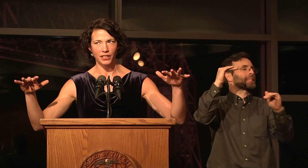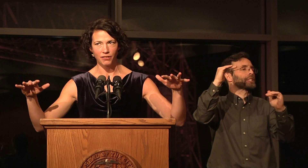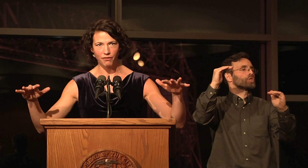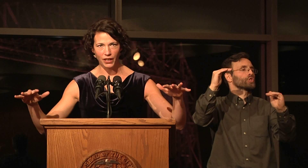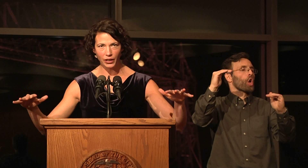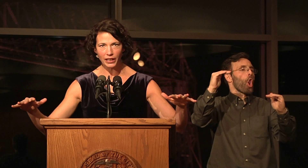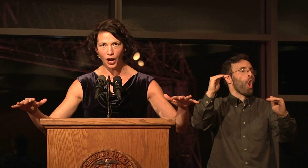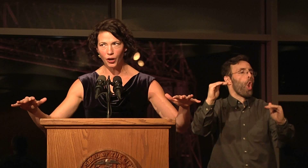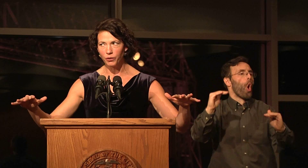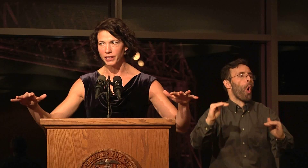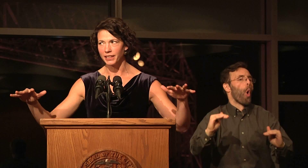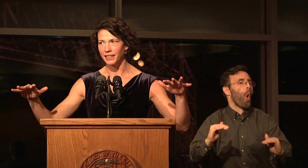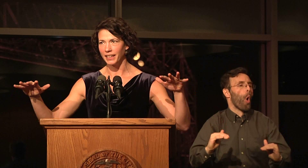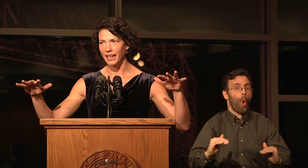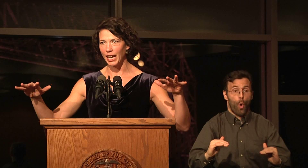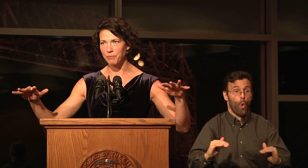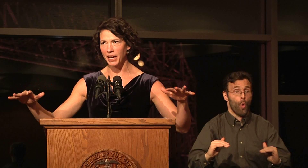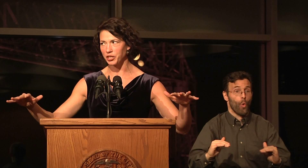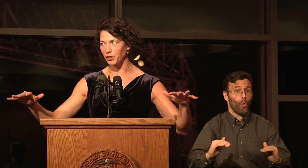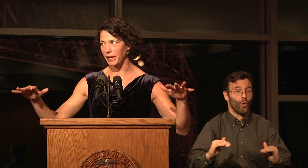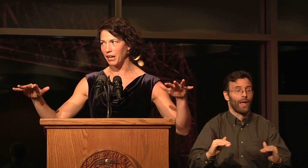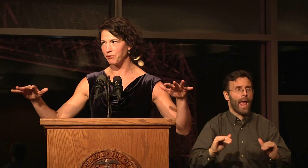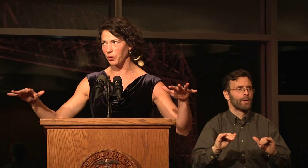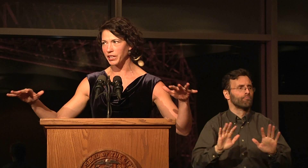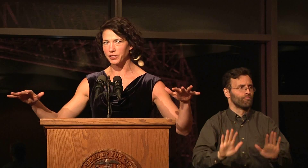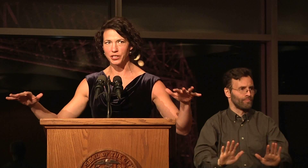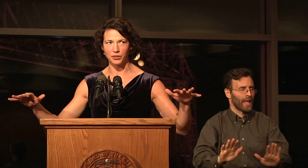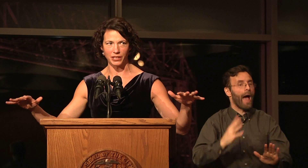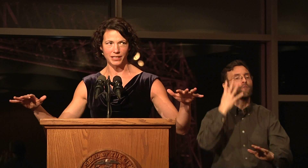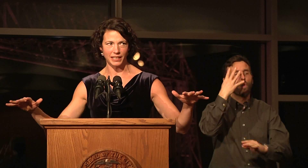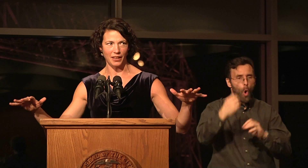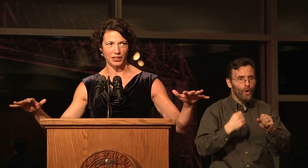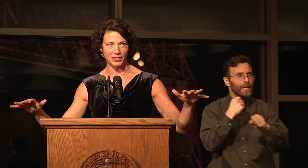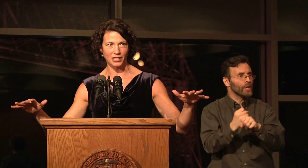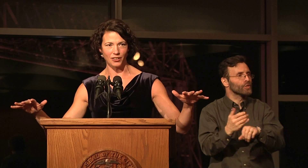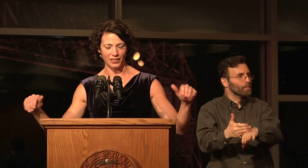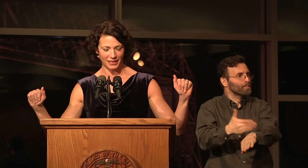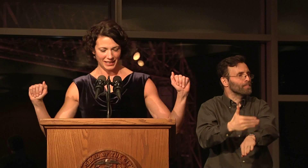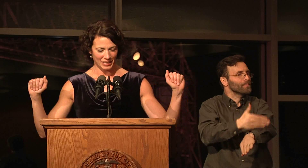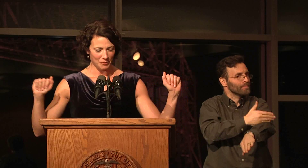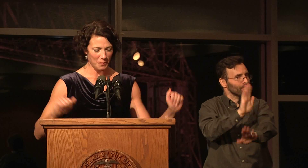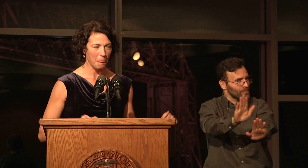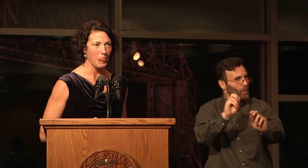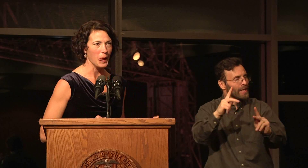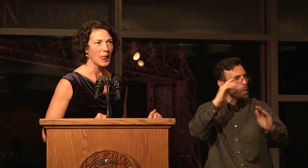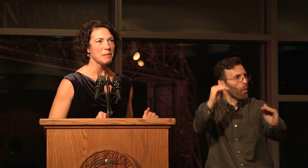expectations very low and measured. We have 4 years to do this together, so